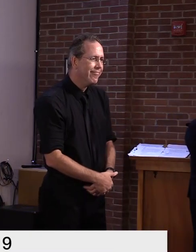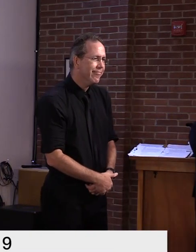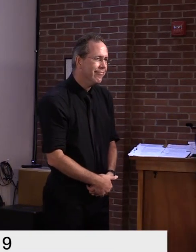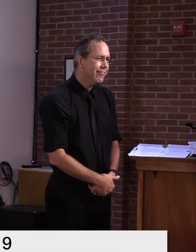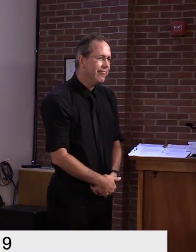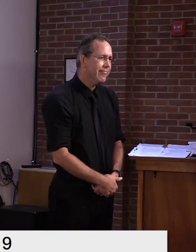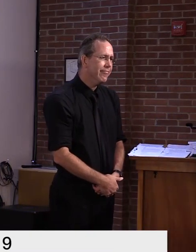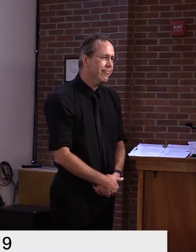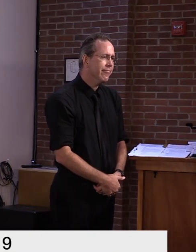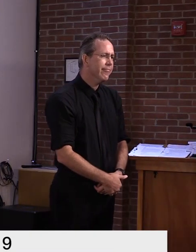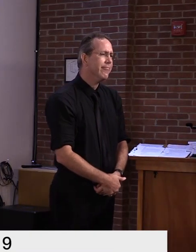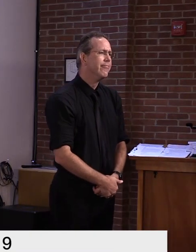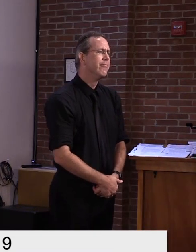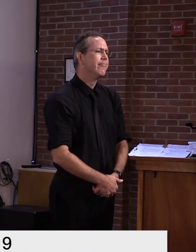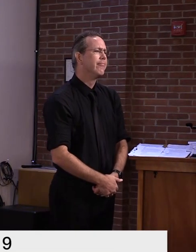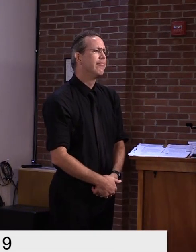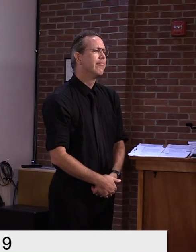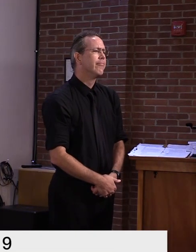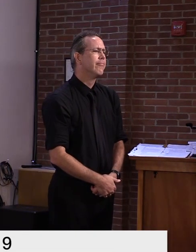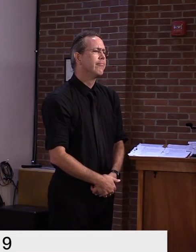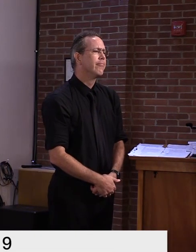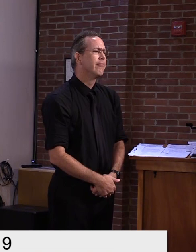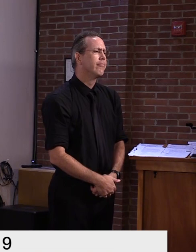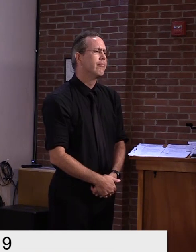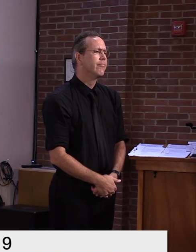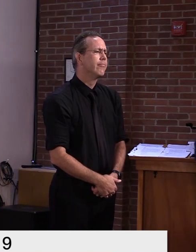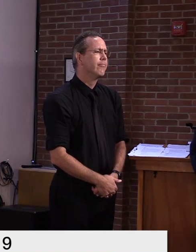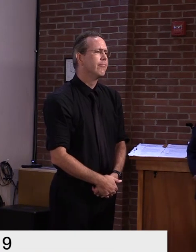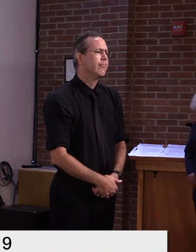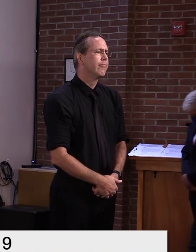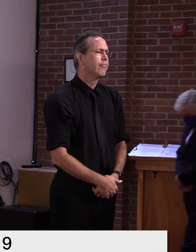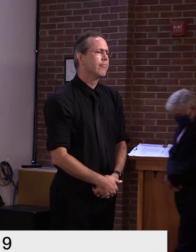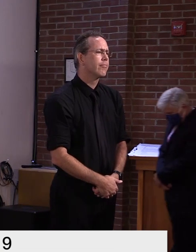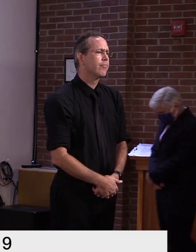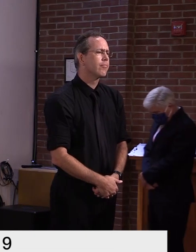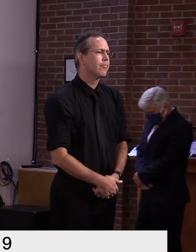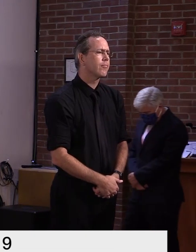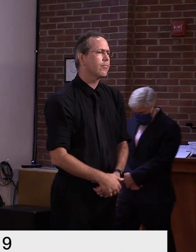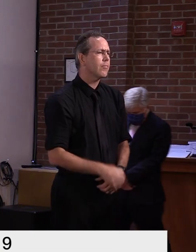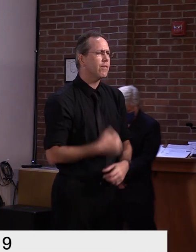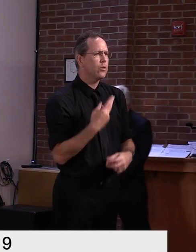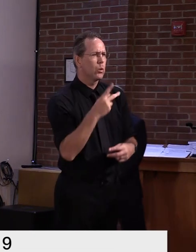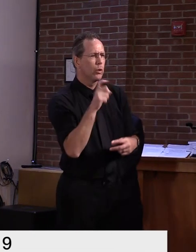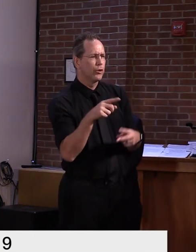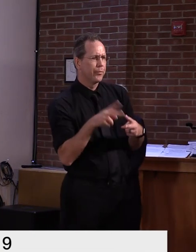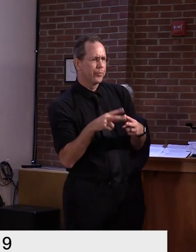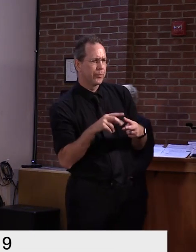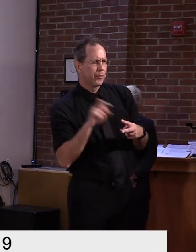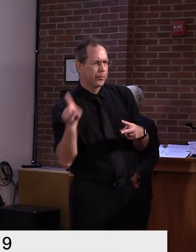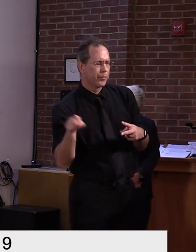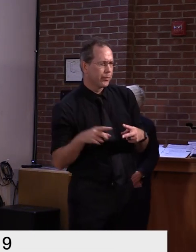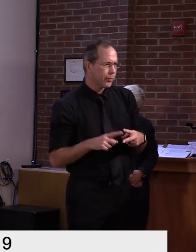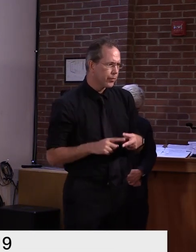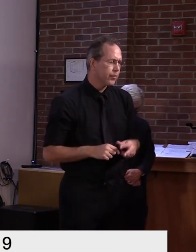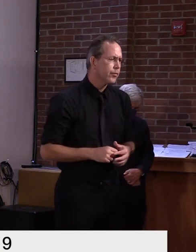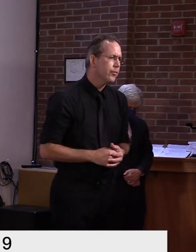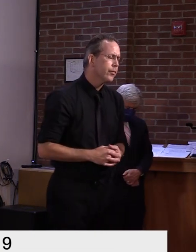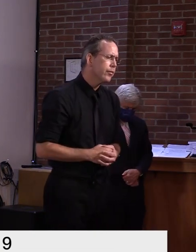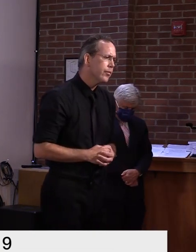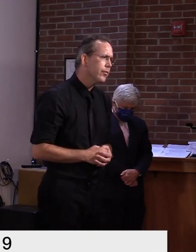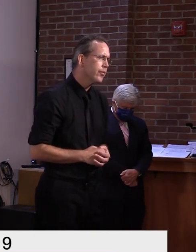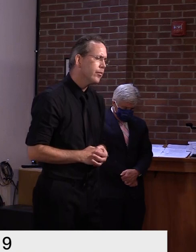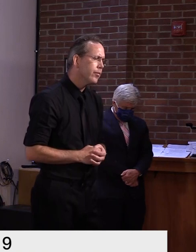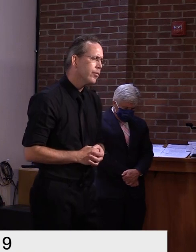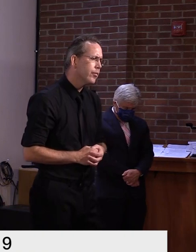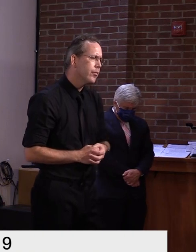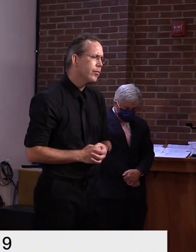then a question for Secretary Smith. Governor, what levers are still available to you to pull